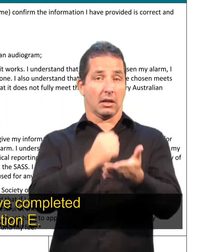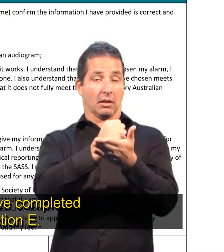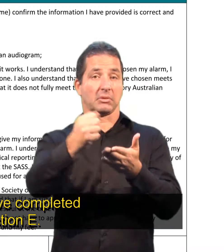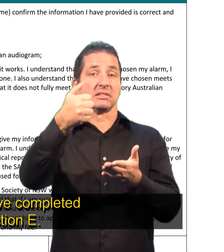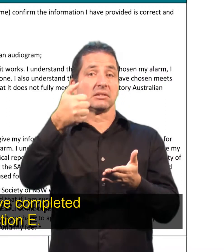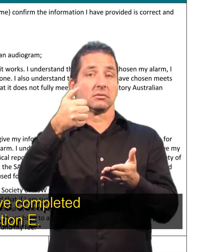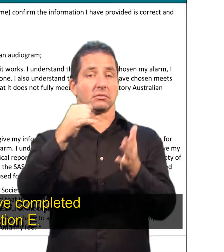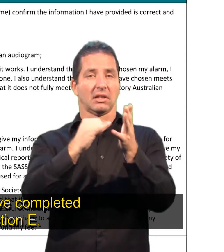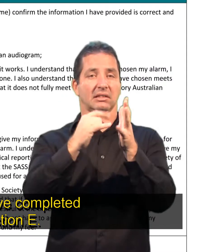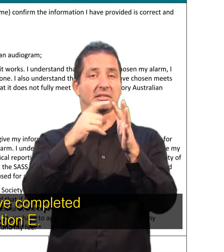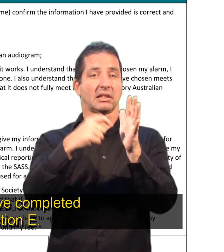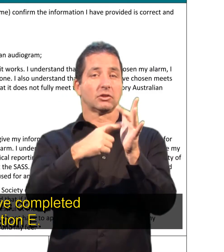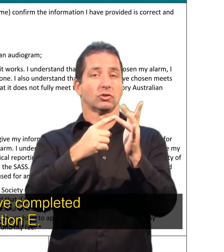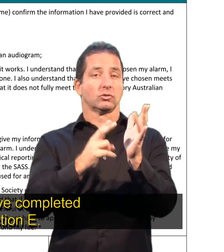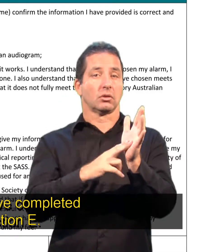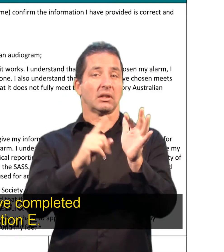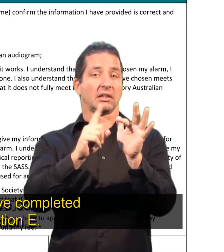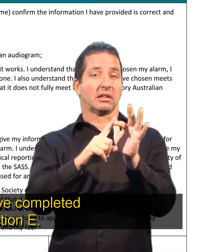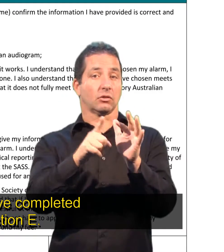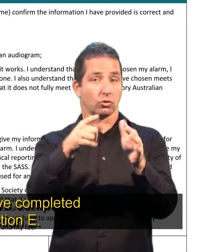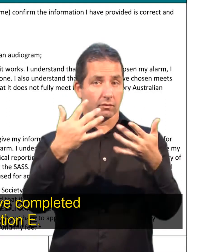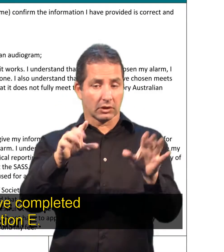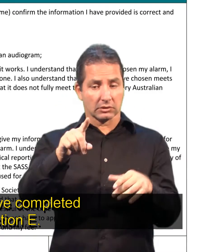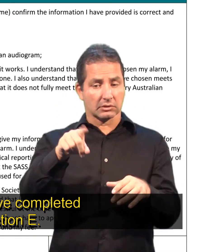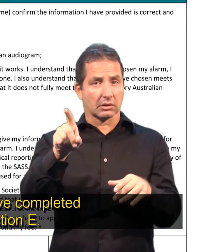6. You have completed Section E.